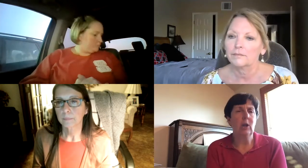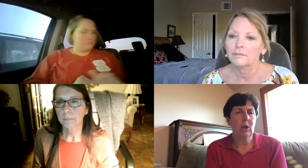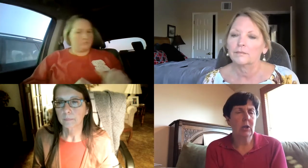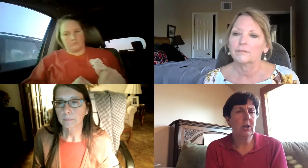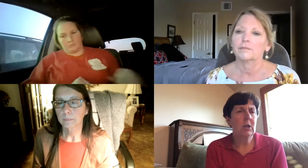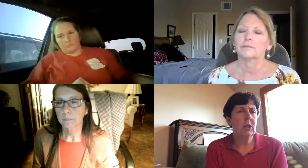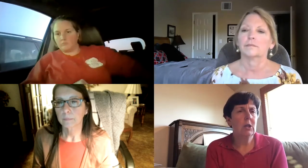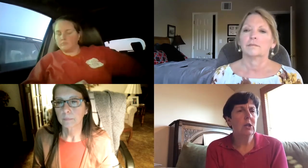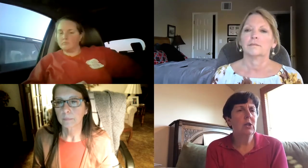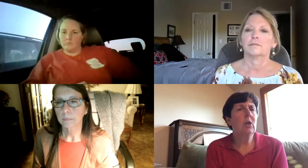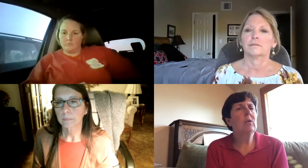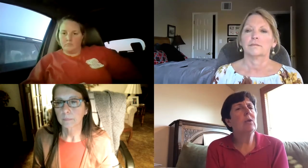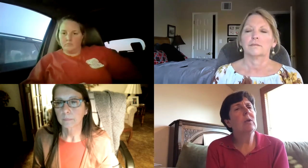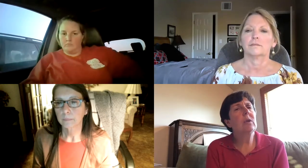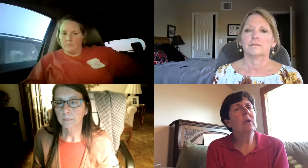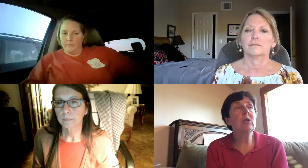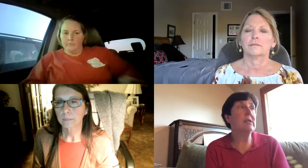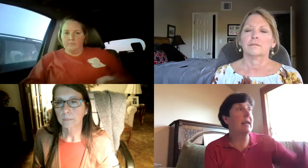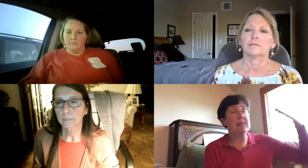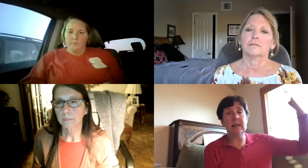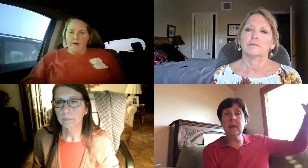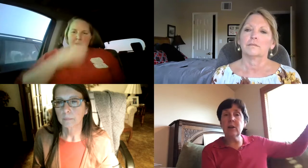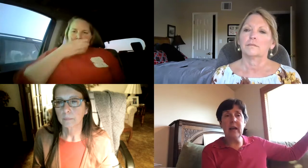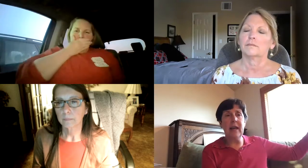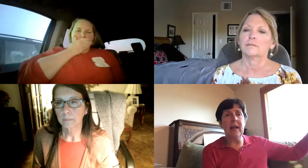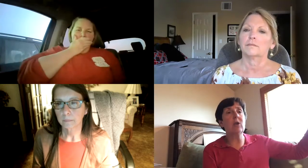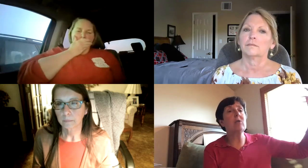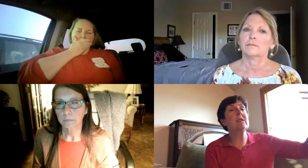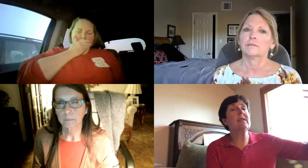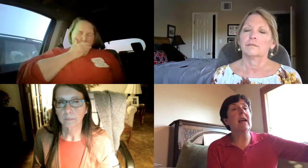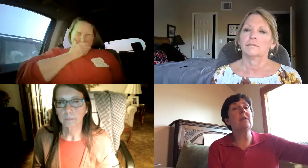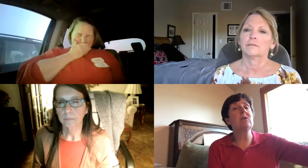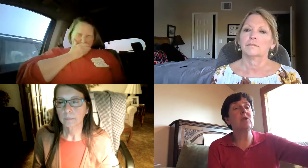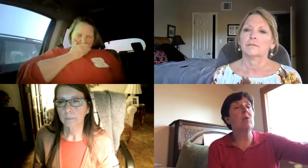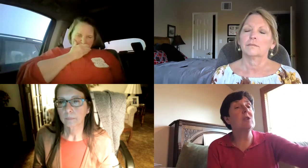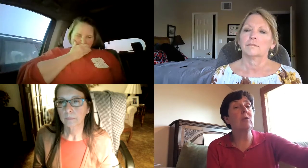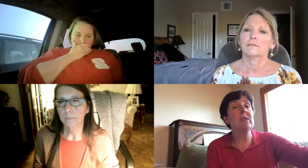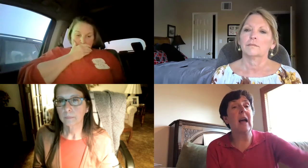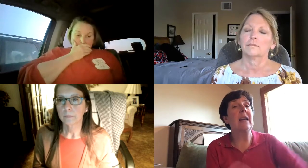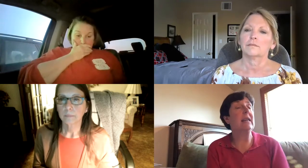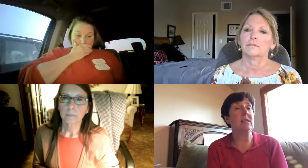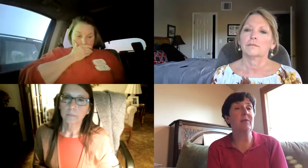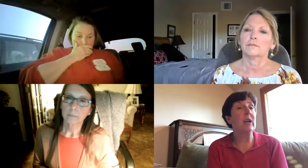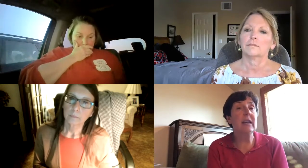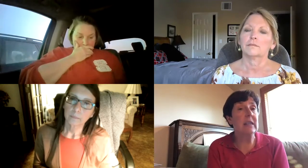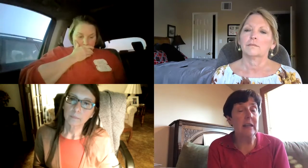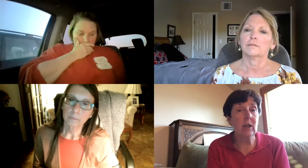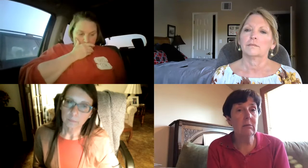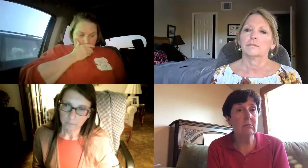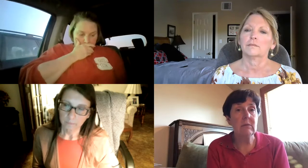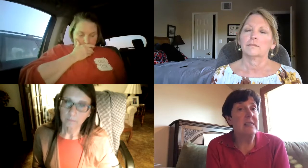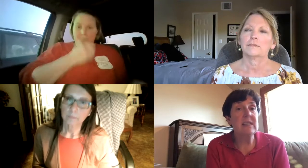Clear. So you could say it's a clear day, or you could say so-and-so's signing is very